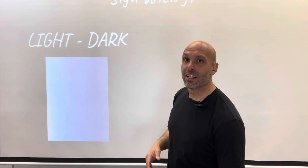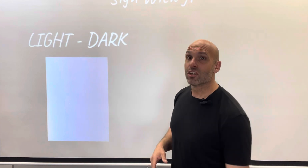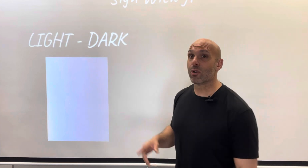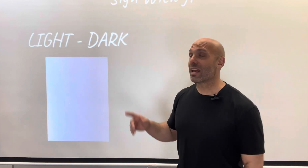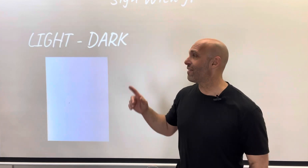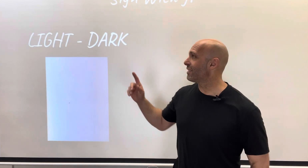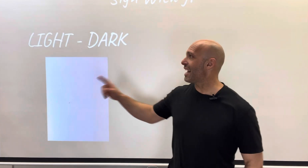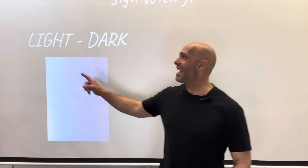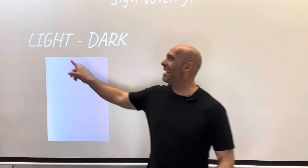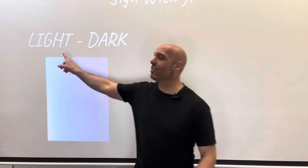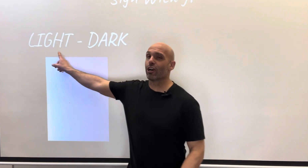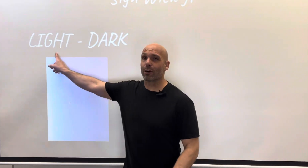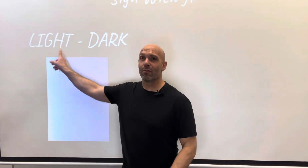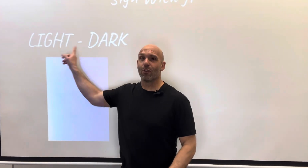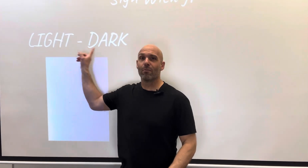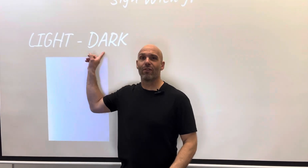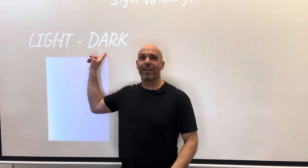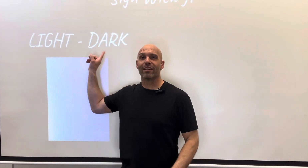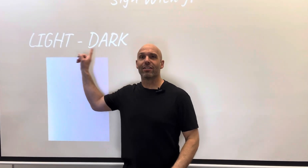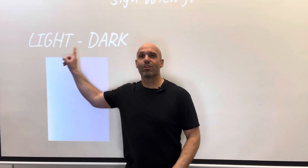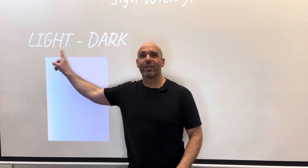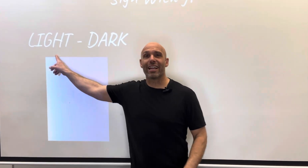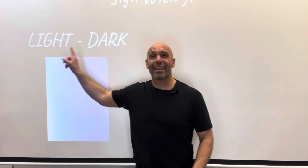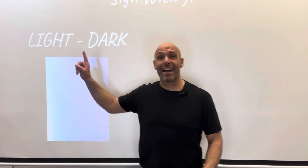So we have light and dark. Before I move on, let's do it again. Light